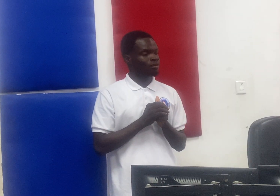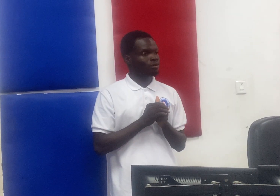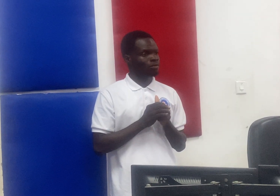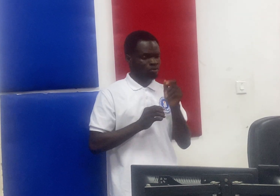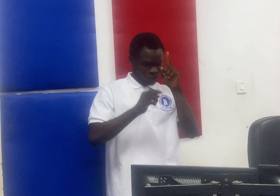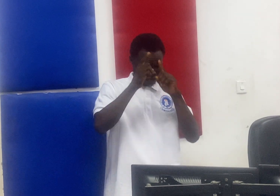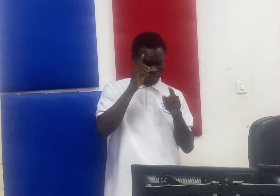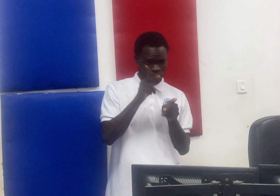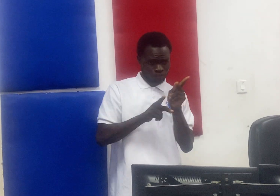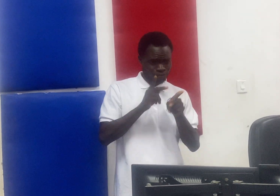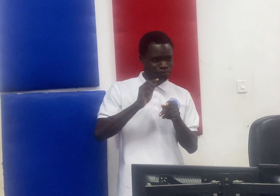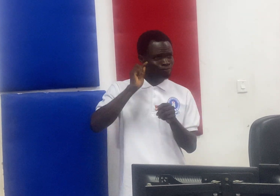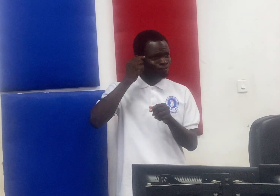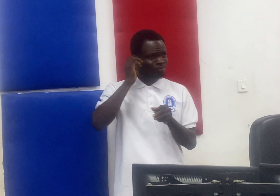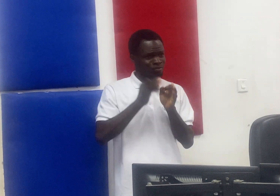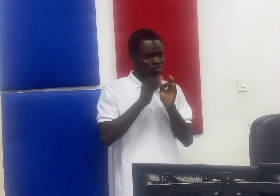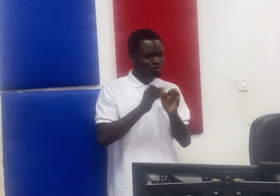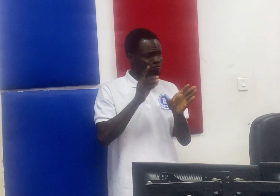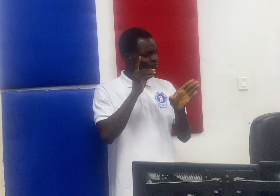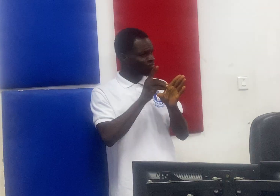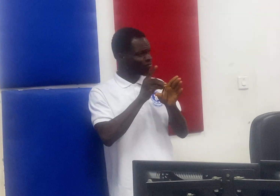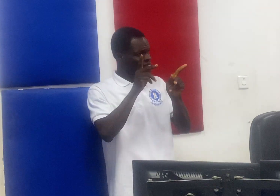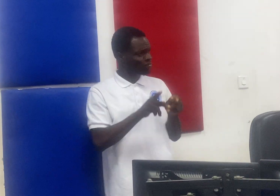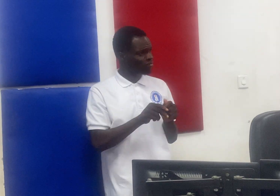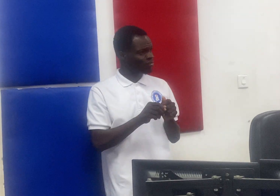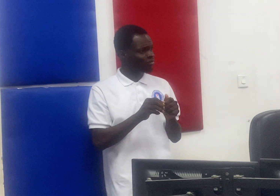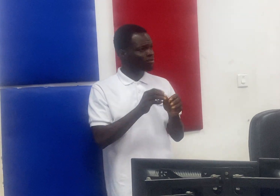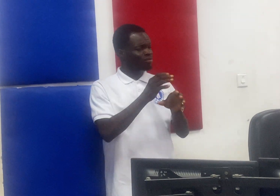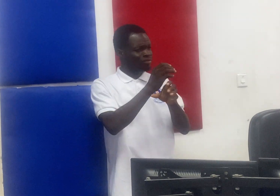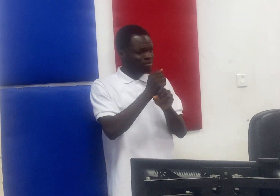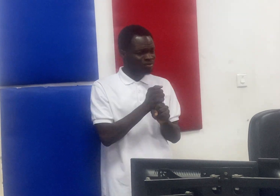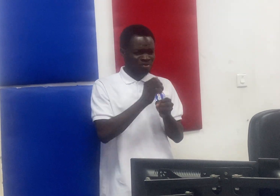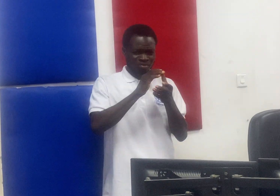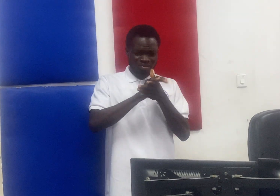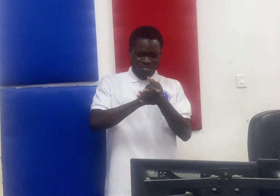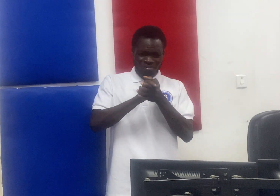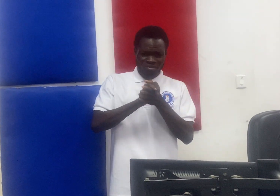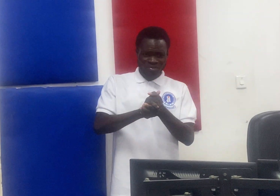people think that if you are a disabled person, you need to get married to a disabled person.